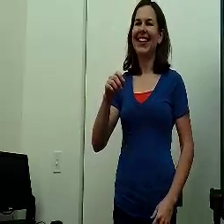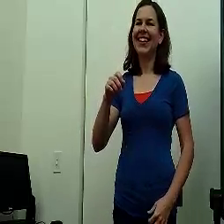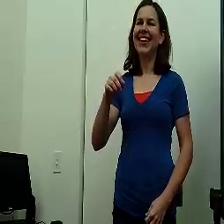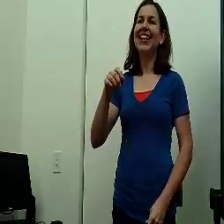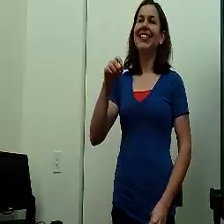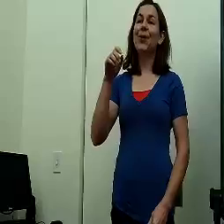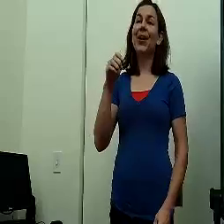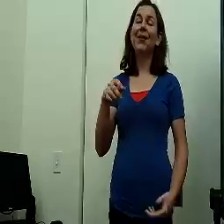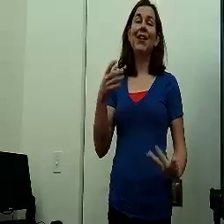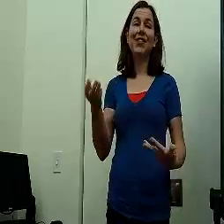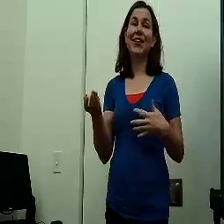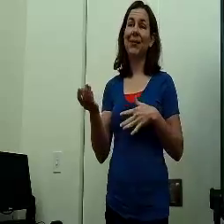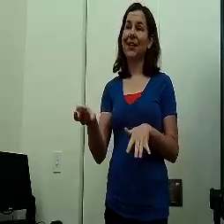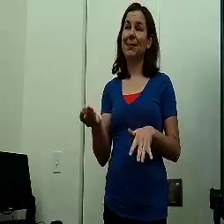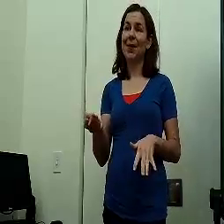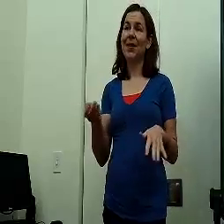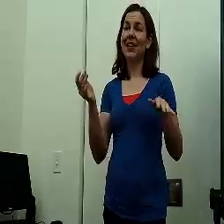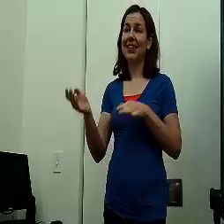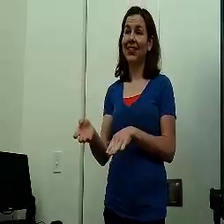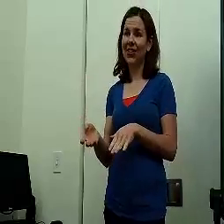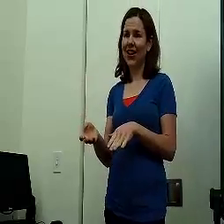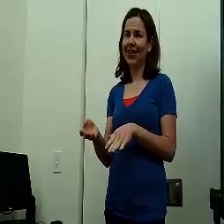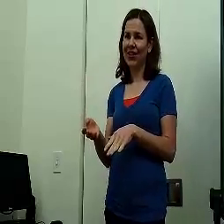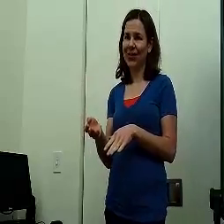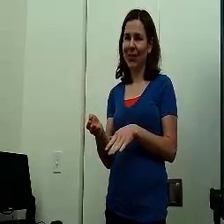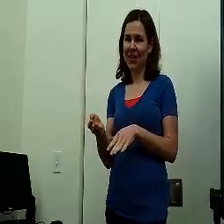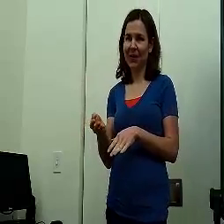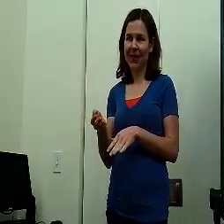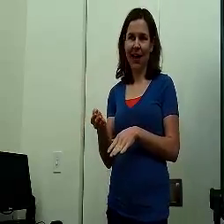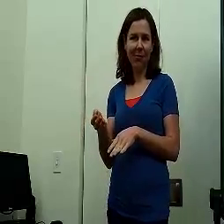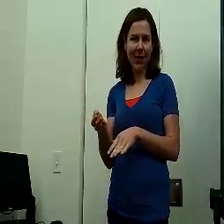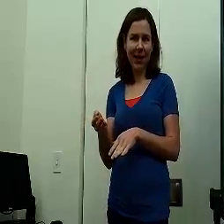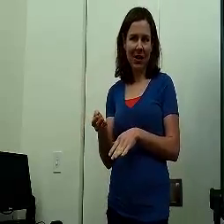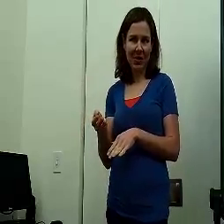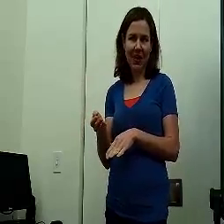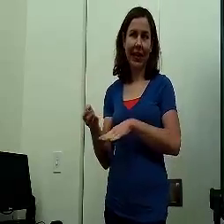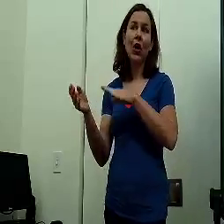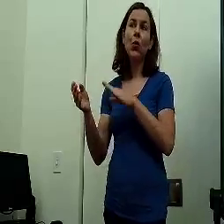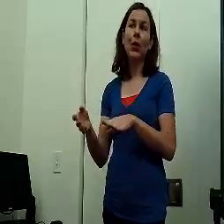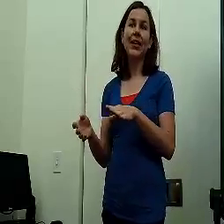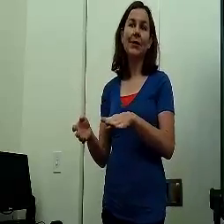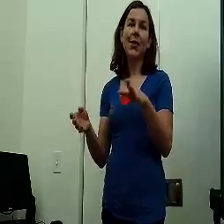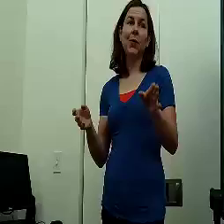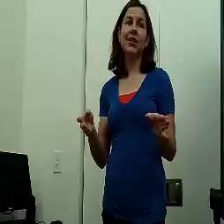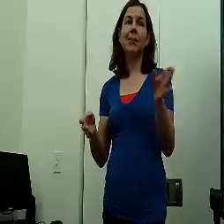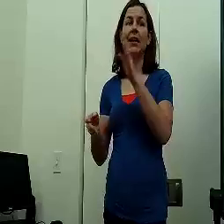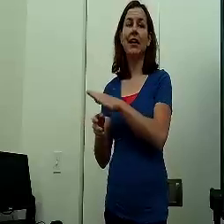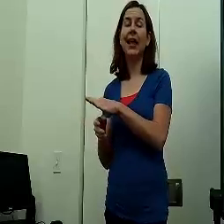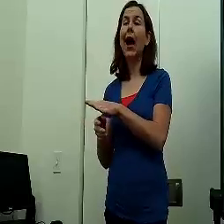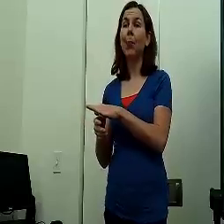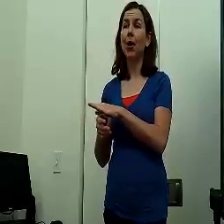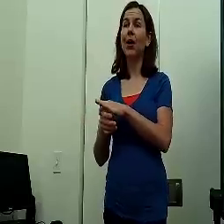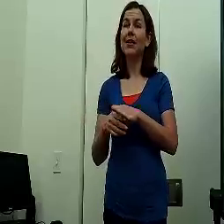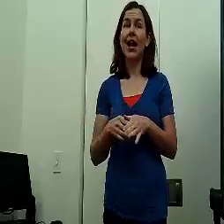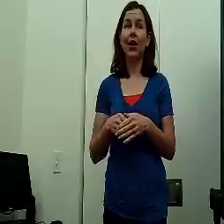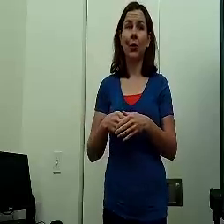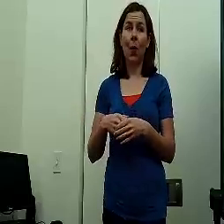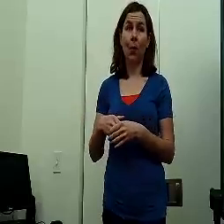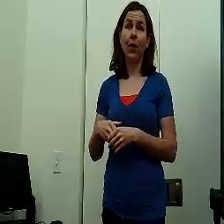We'll see. So what I'm going to do is I'm going to spell the word, and since you're not too familiar with the alphabet, I don't think, once I spell the word, somebody else help her and tell her what word